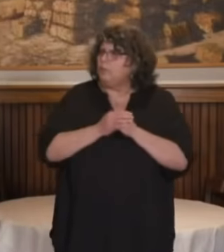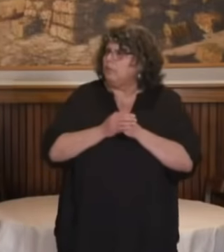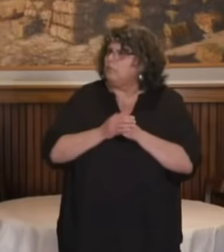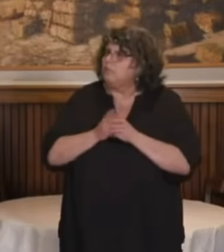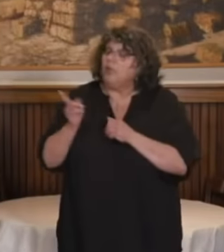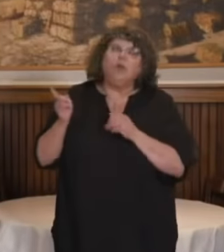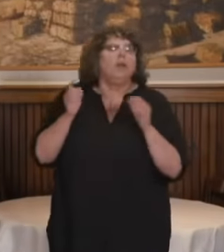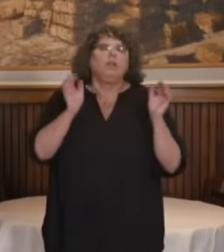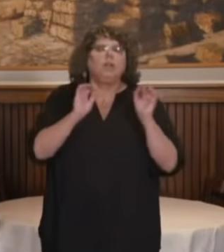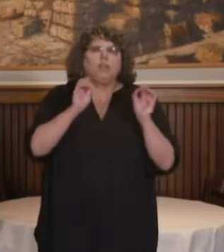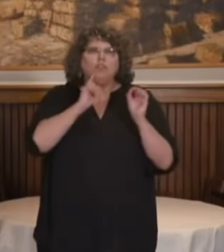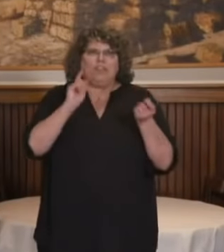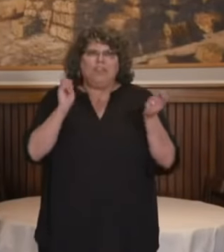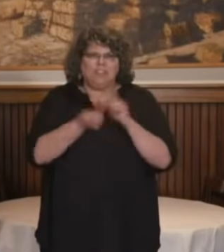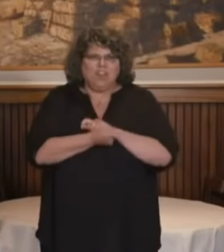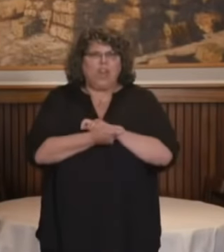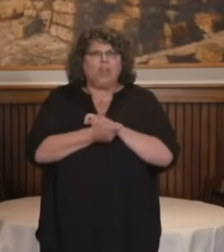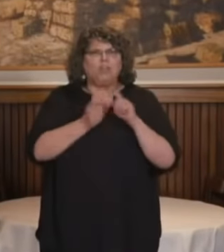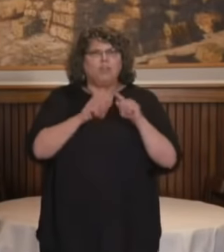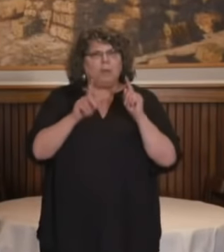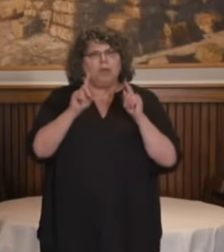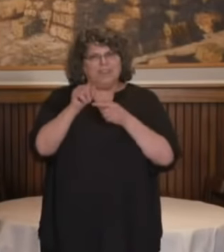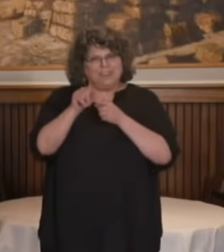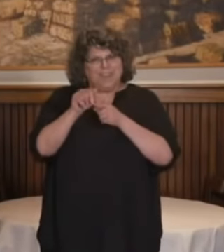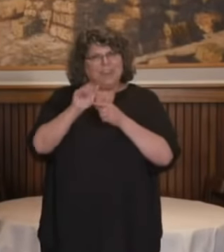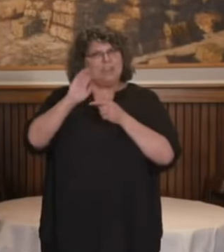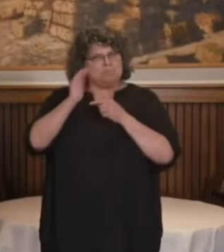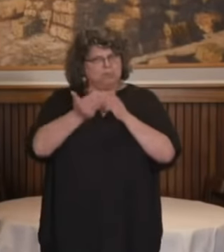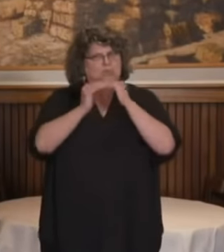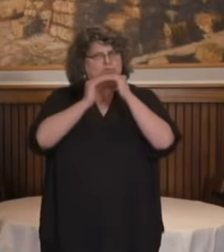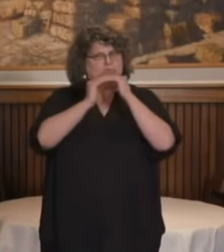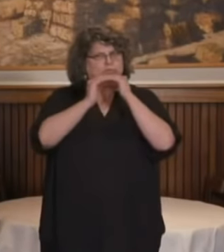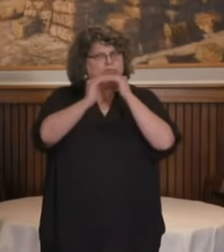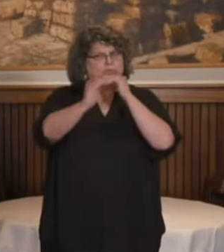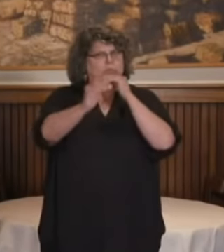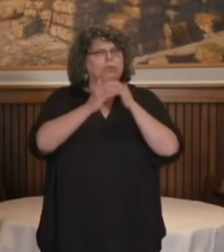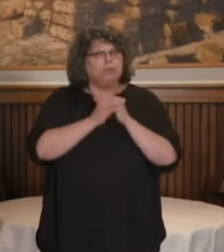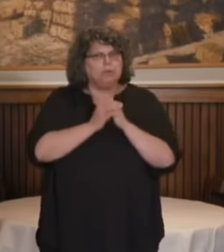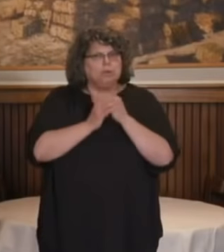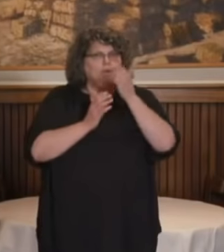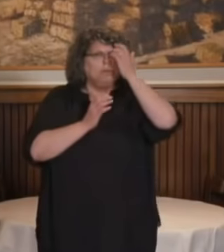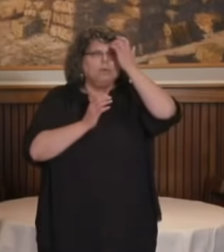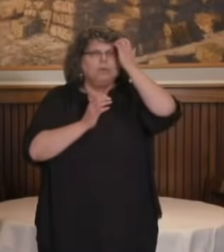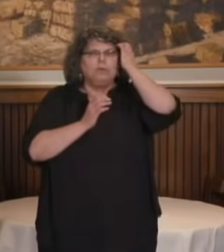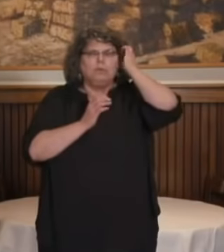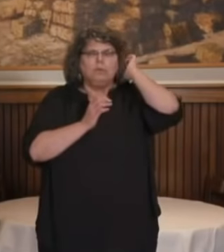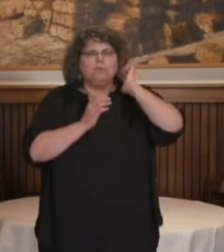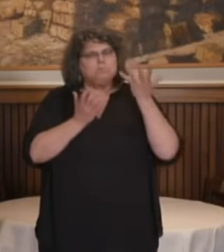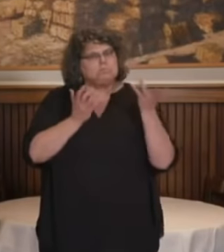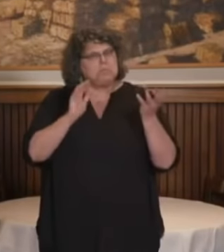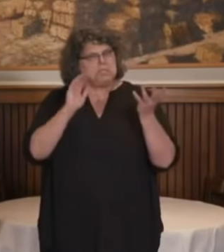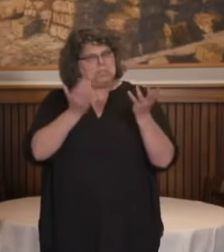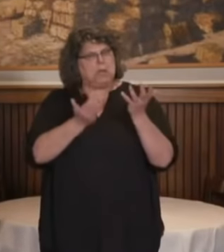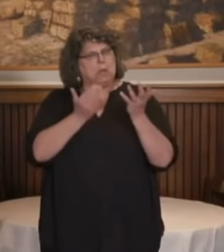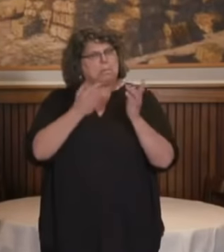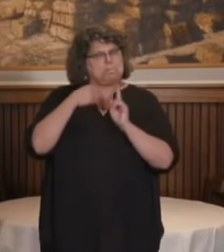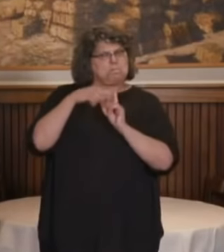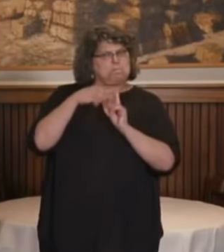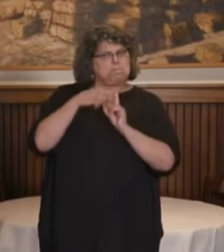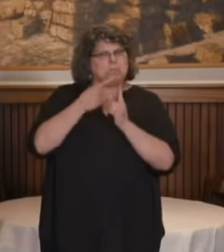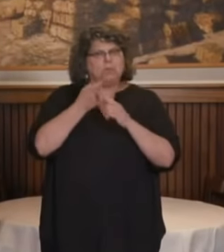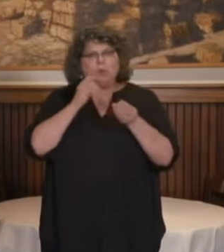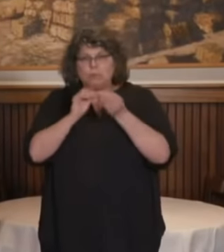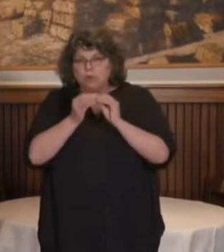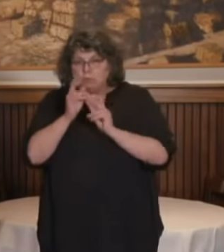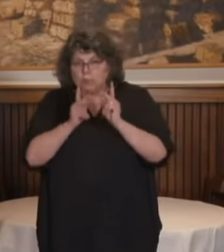changed except the data continues to be stable and continues to look favorable from